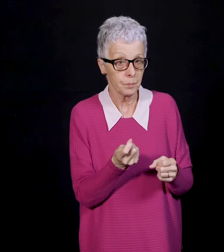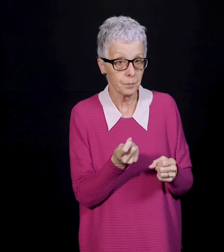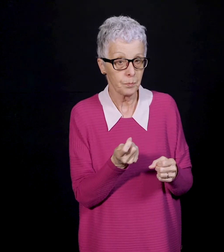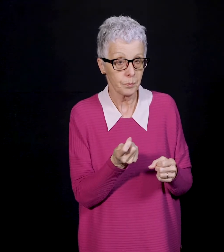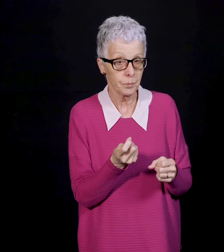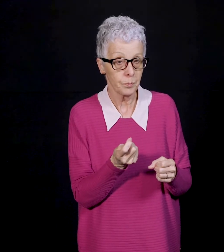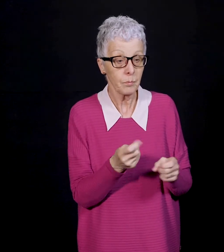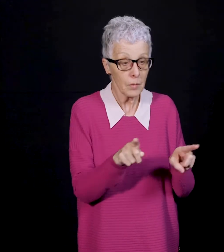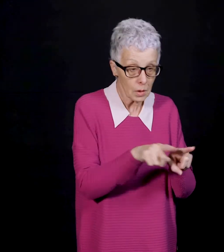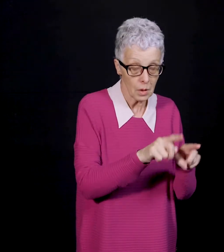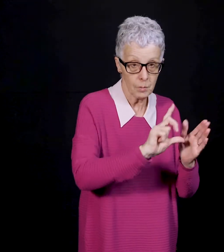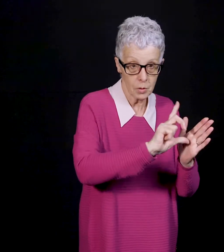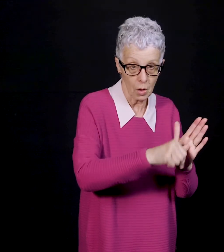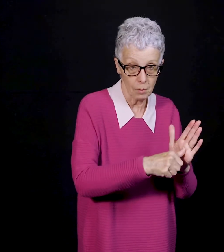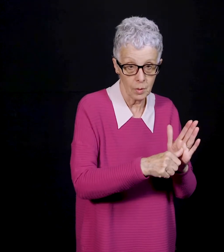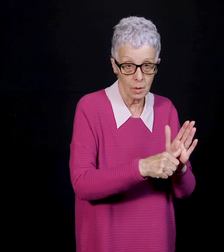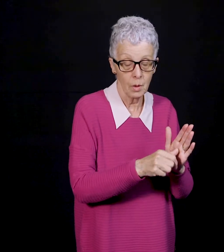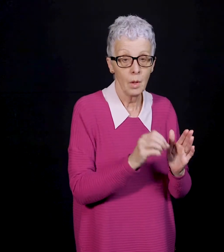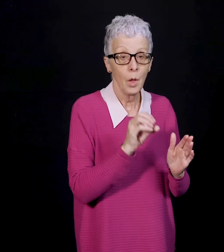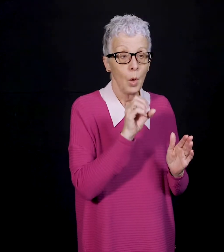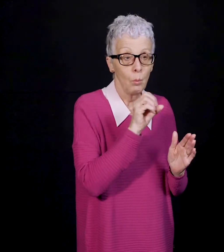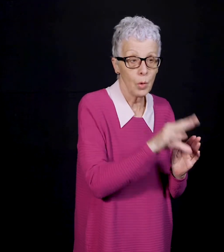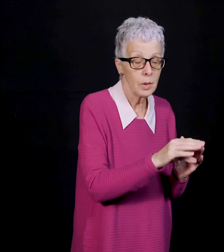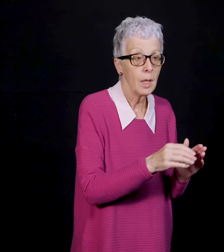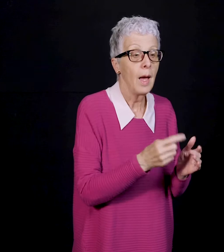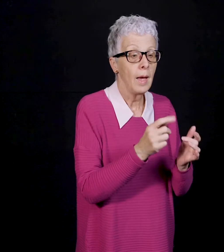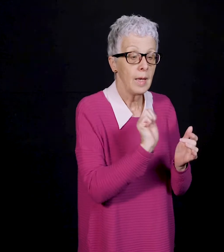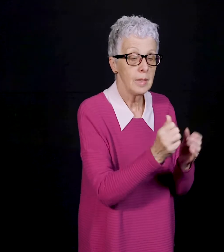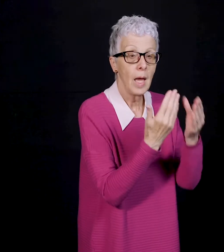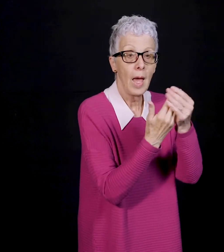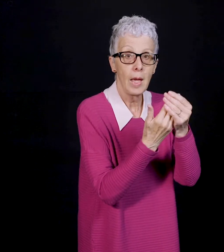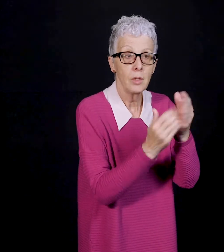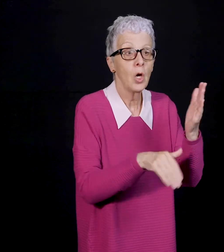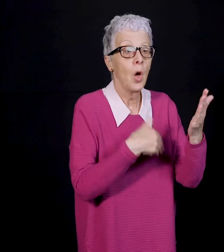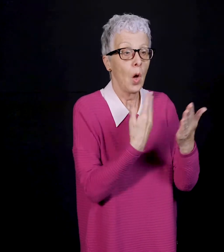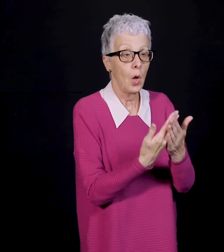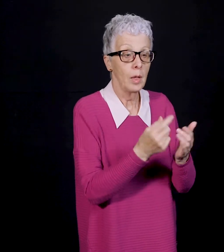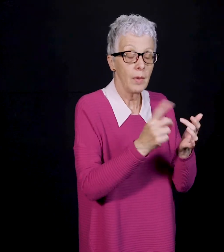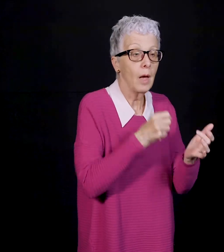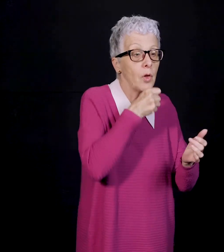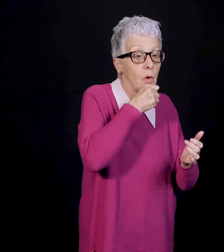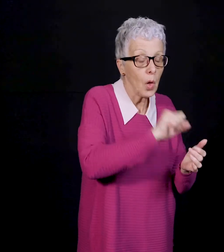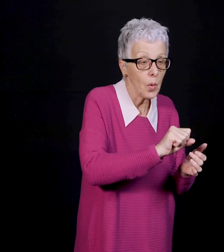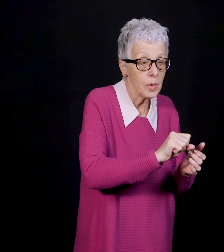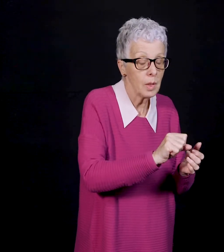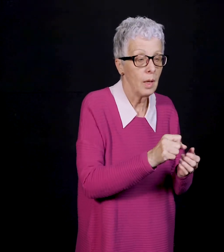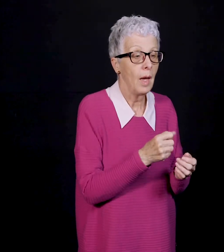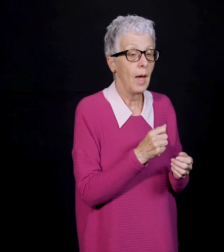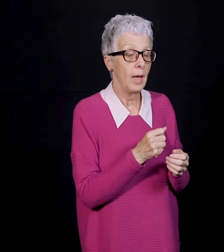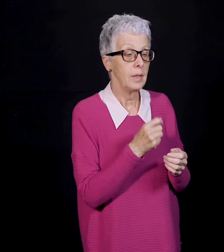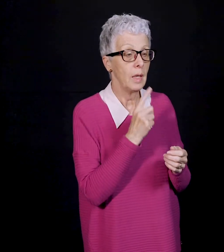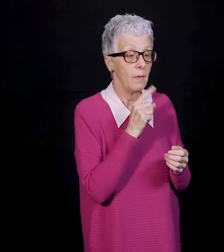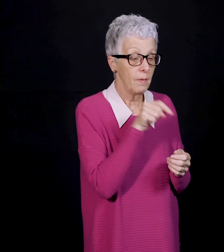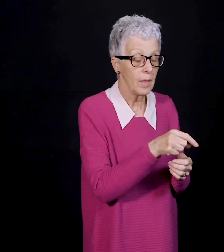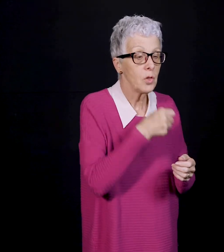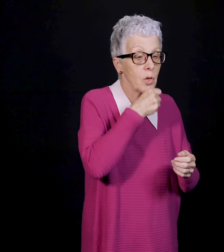he would also at the same time lay his hands upon the scapegoat and confess the sins of Israel. And that one would then be released